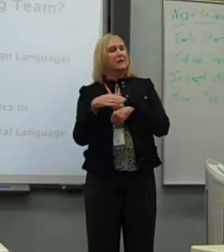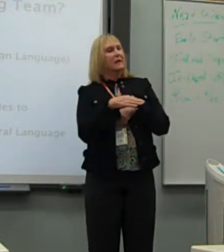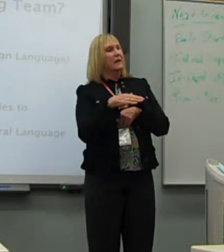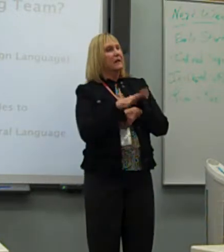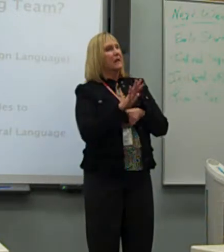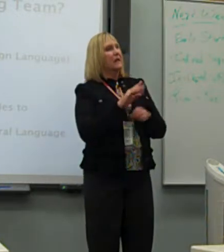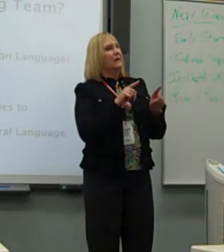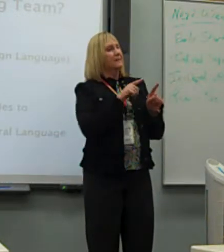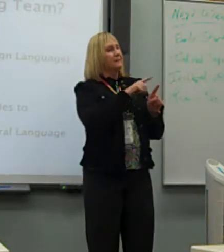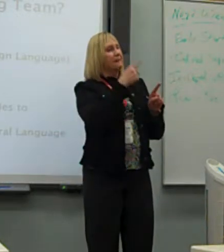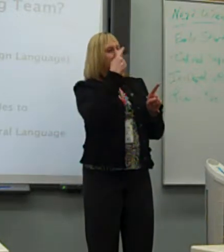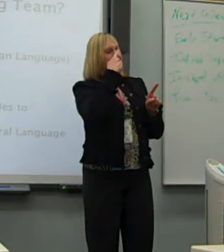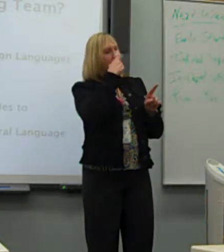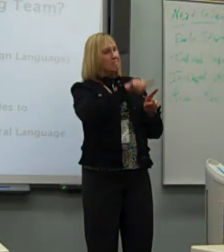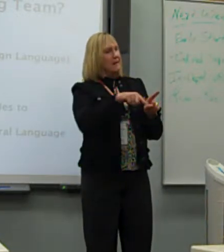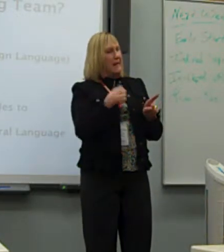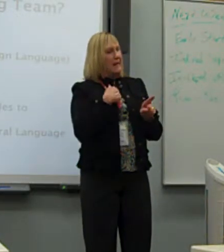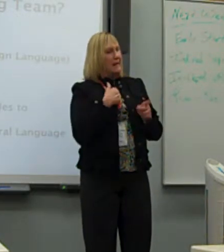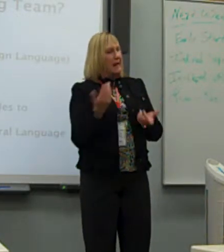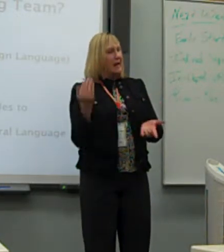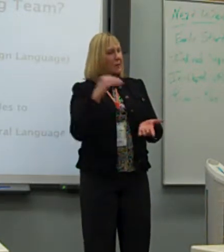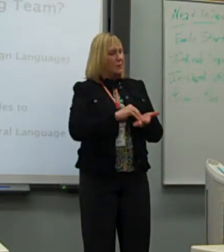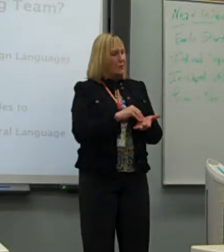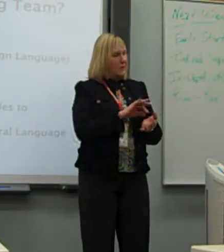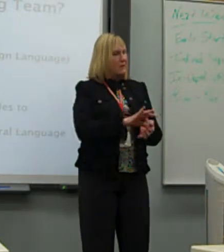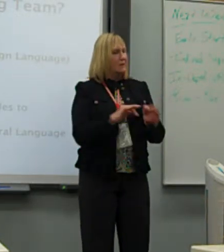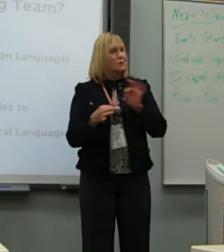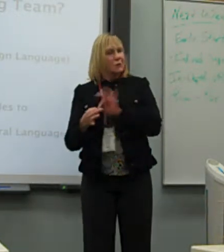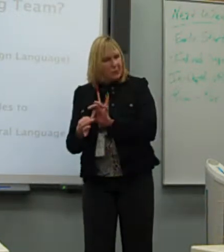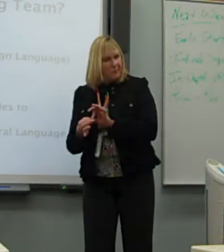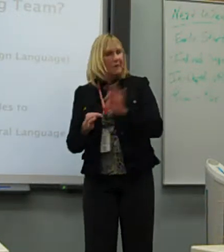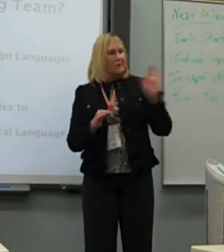was really stuck on this concept because I had seen her scratching.